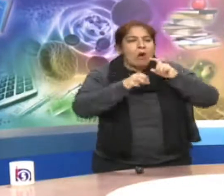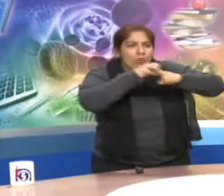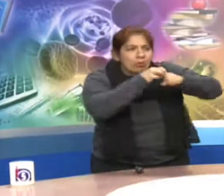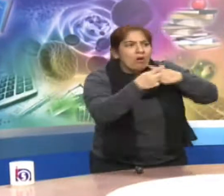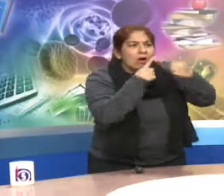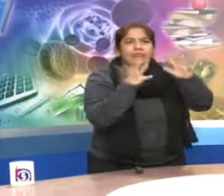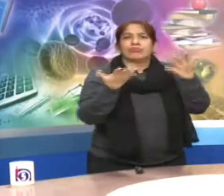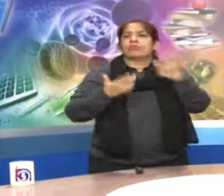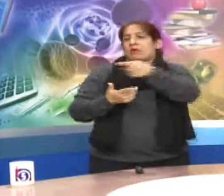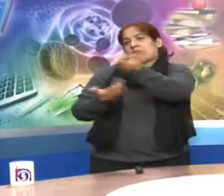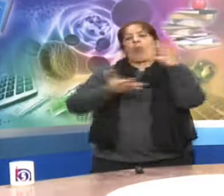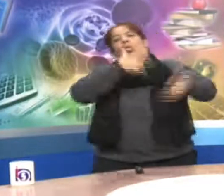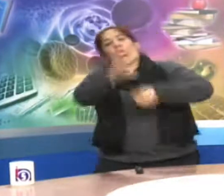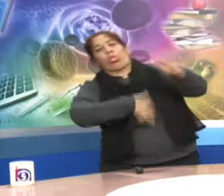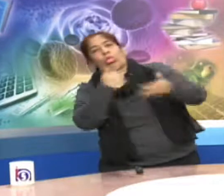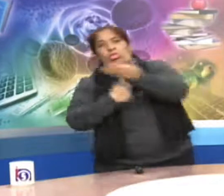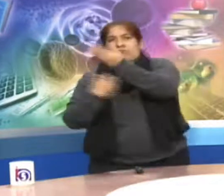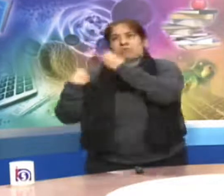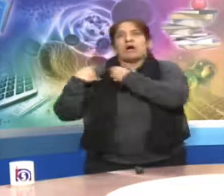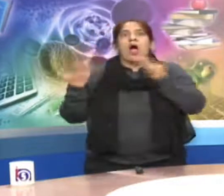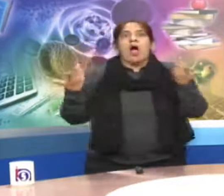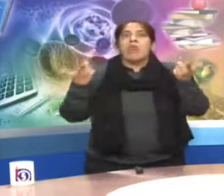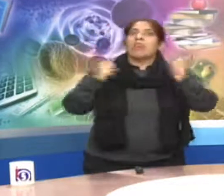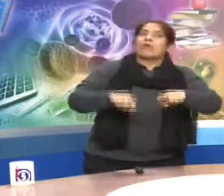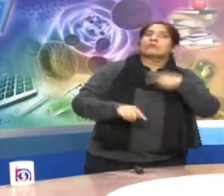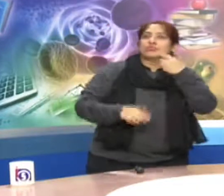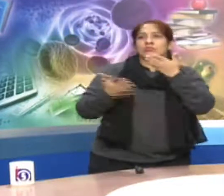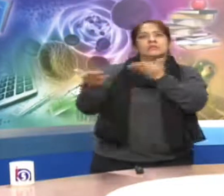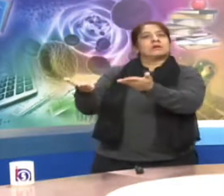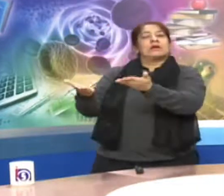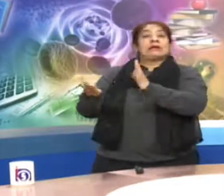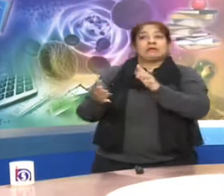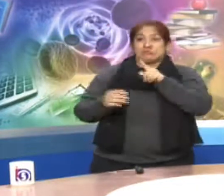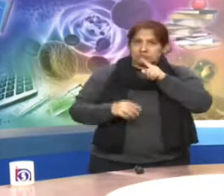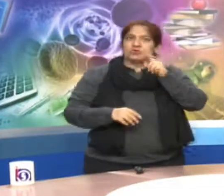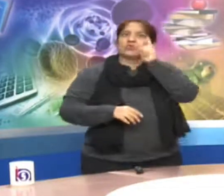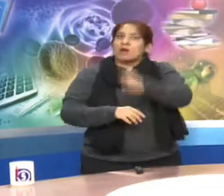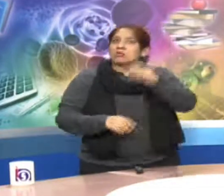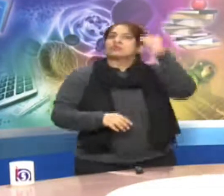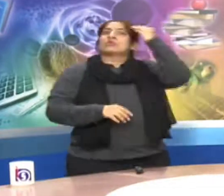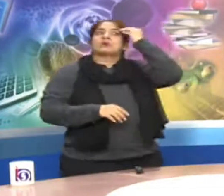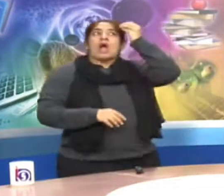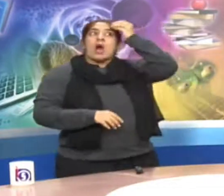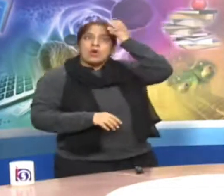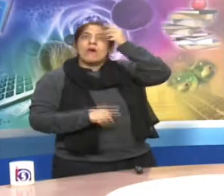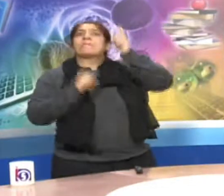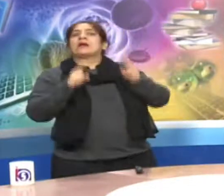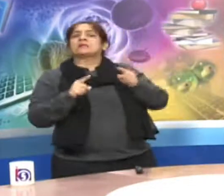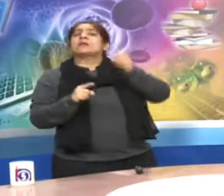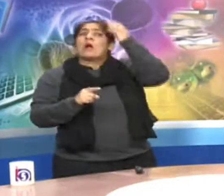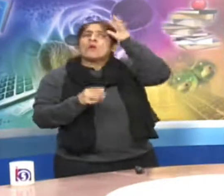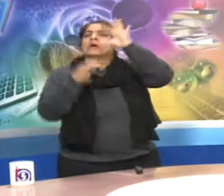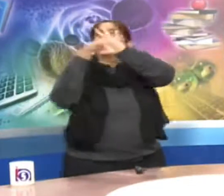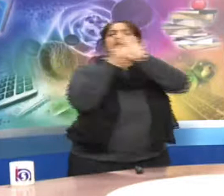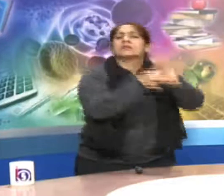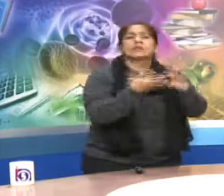So the brand always says it is your responsibility to see the right product and complain on the time.